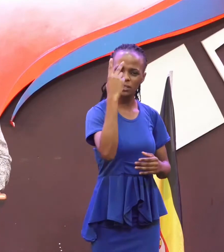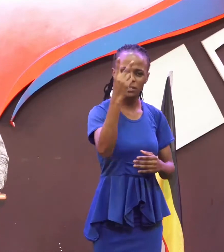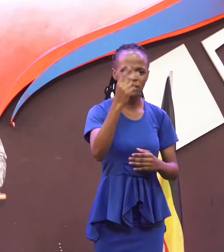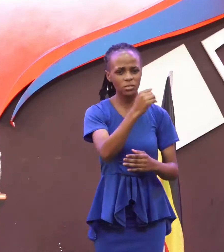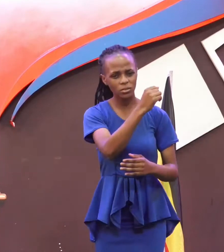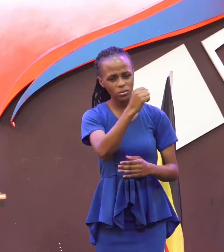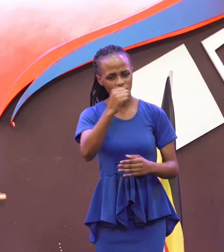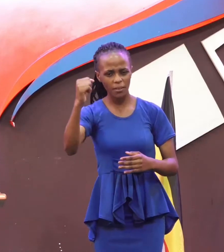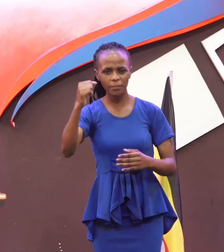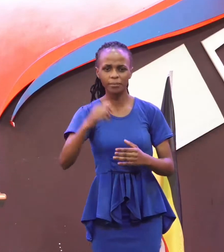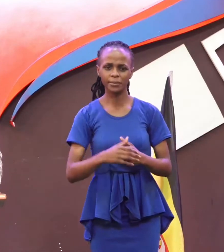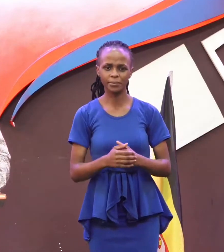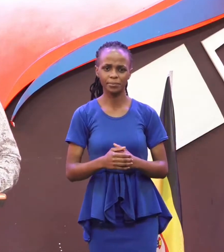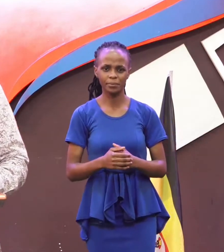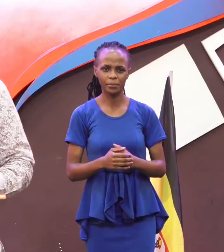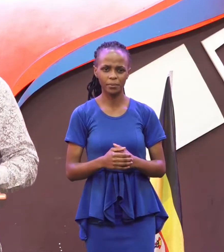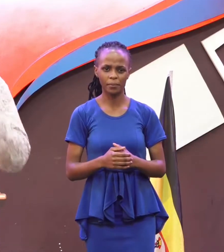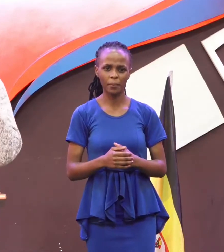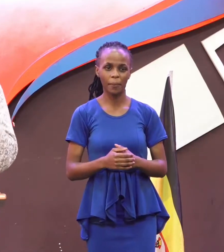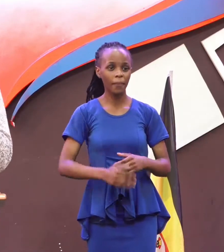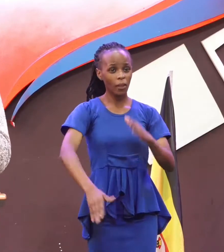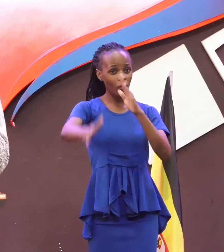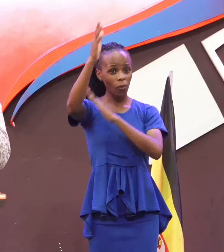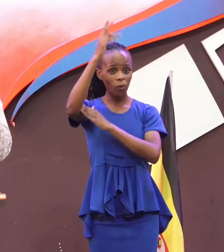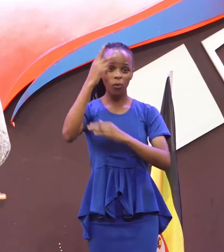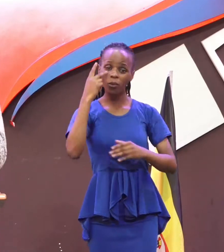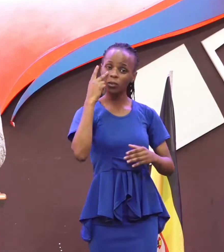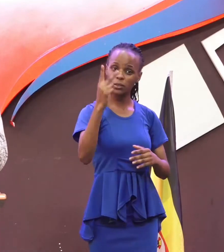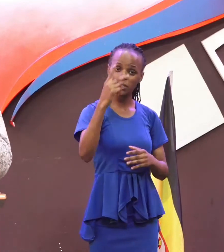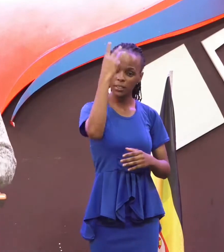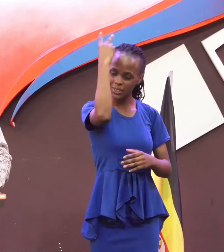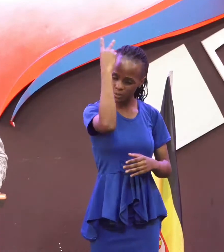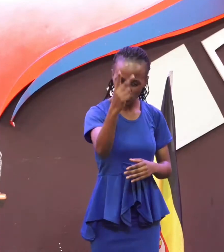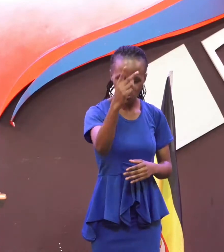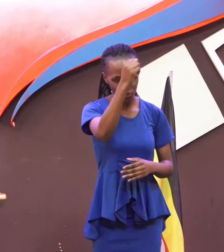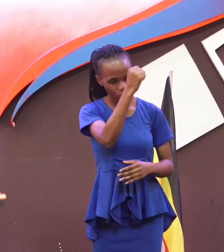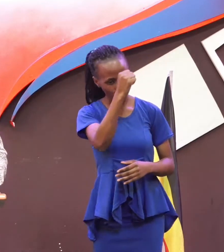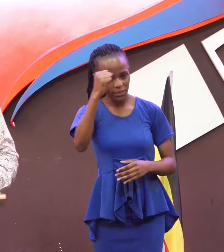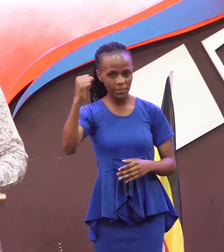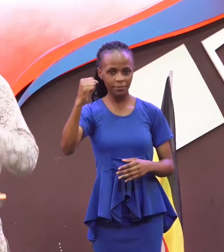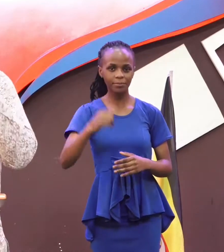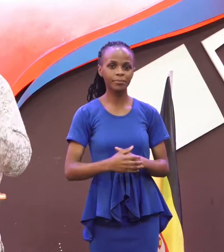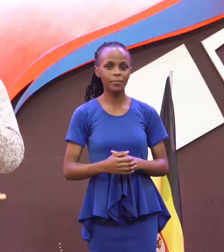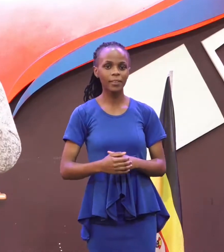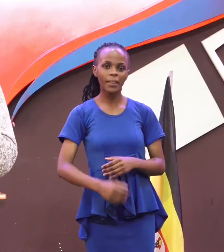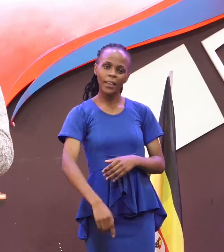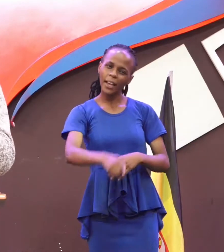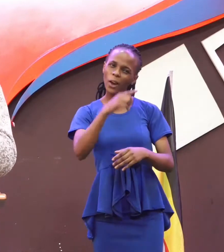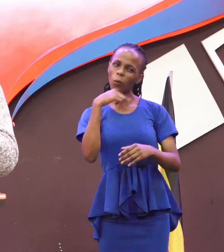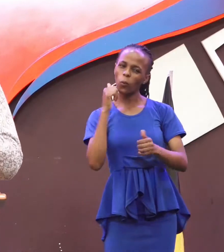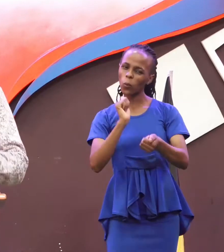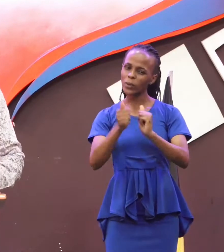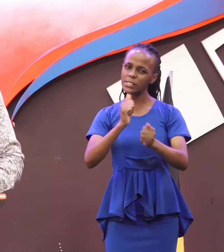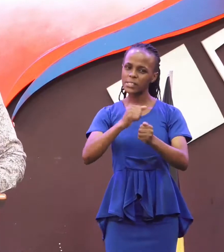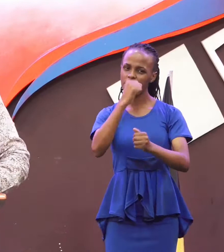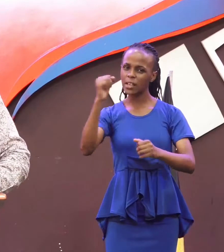only sees two sides. Katonda alaba side biri. God sees only two sides. Kati goli ku side ki. Now